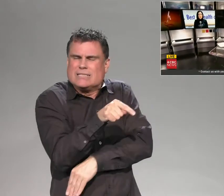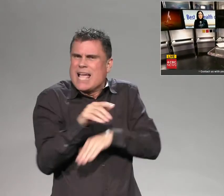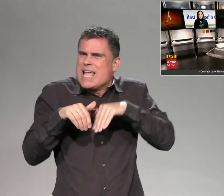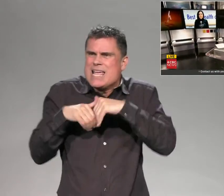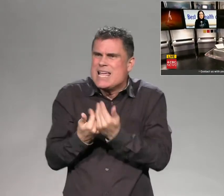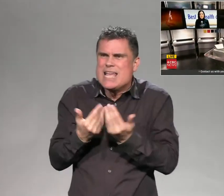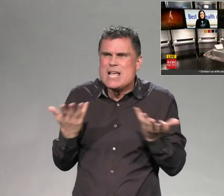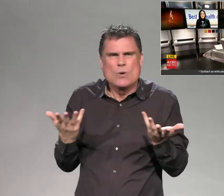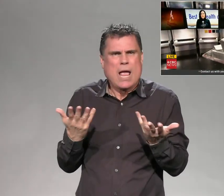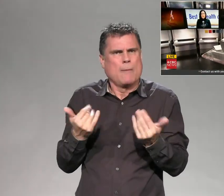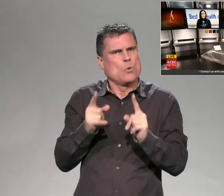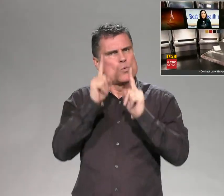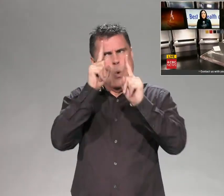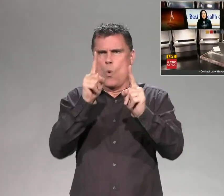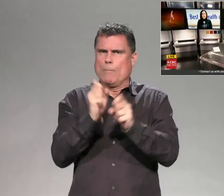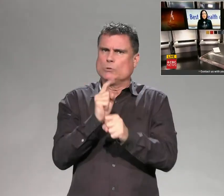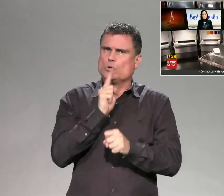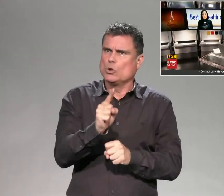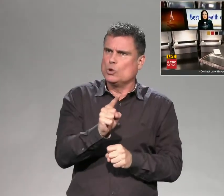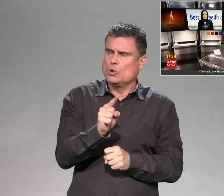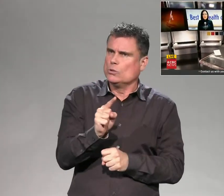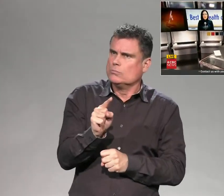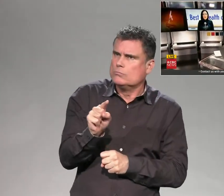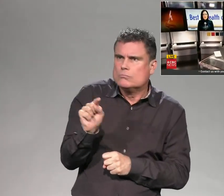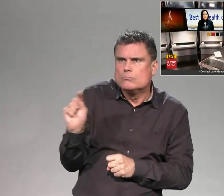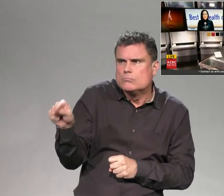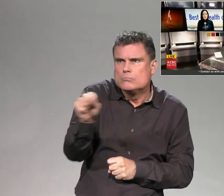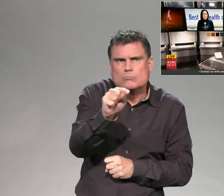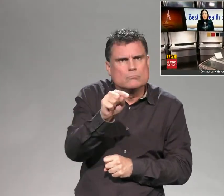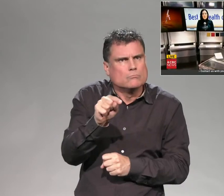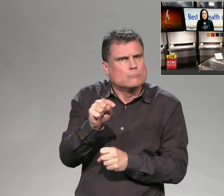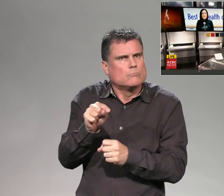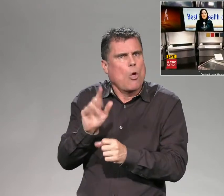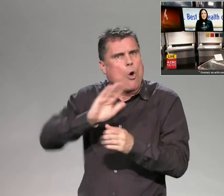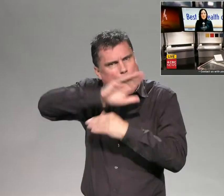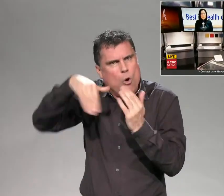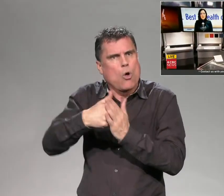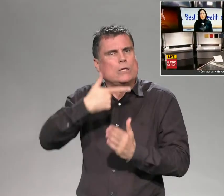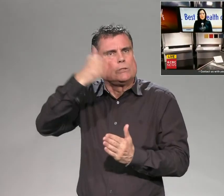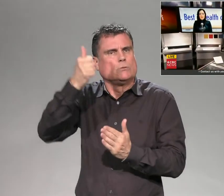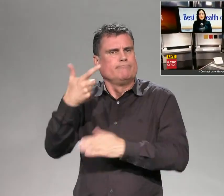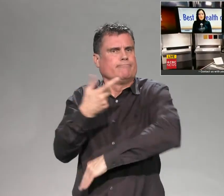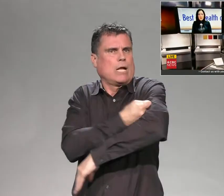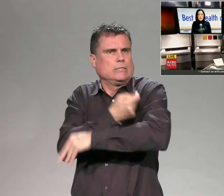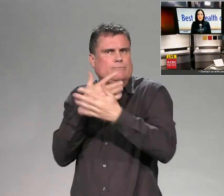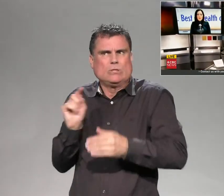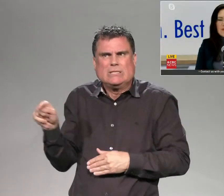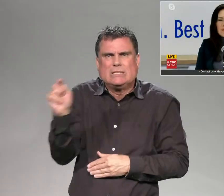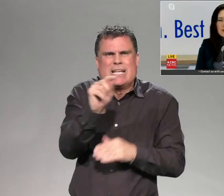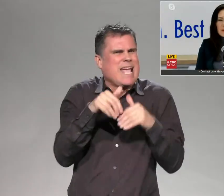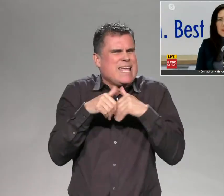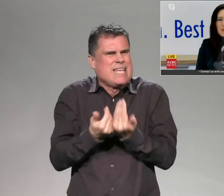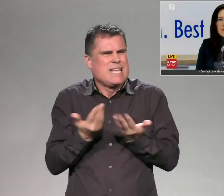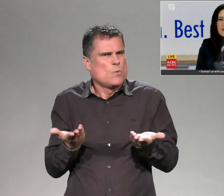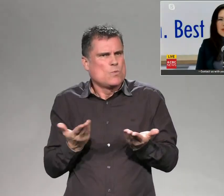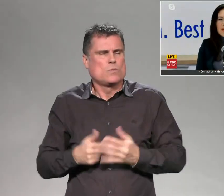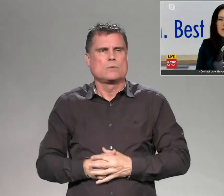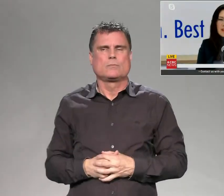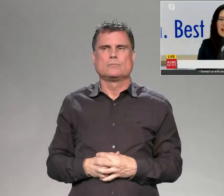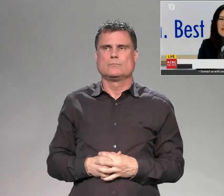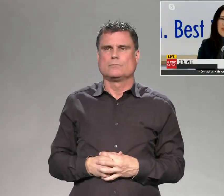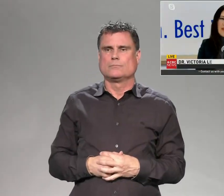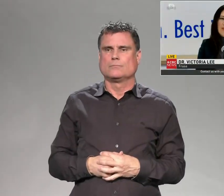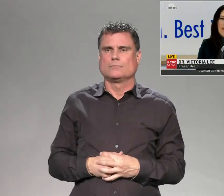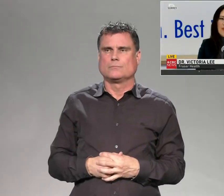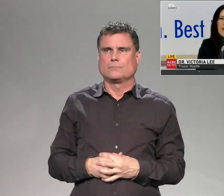to reach seniors and communities who don't speak English and get the message out about the vaccine? Yeah, two very important questions. So